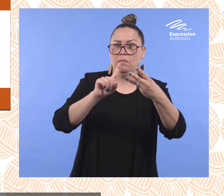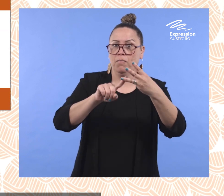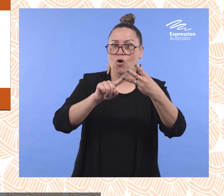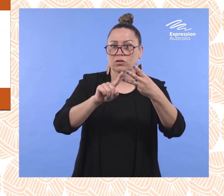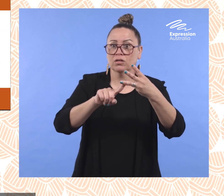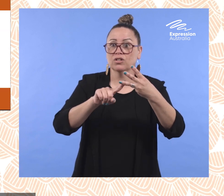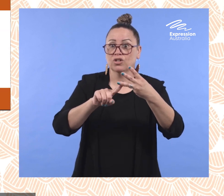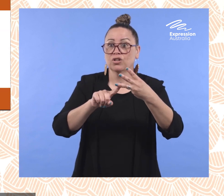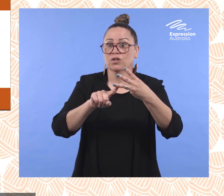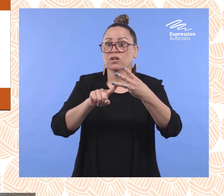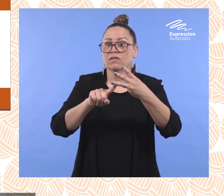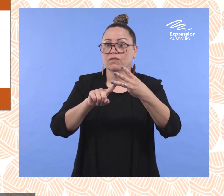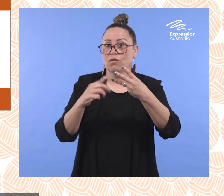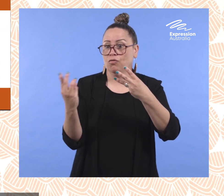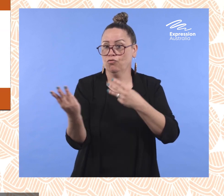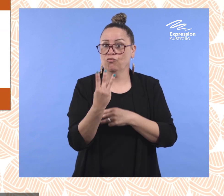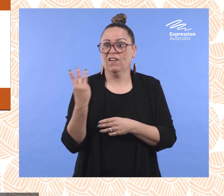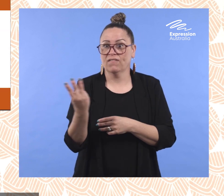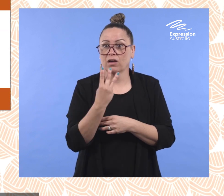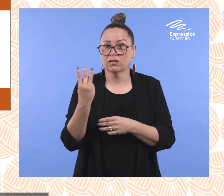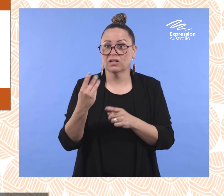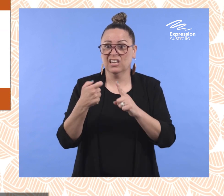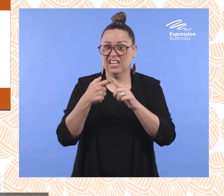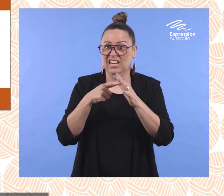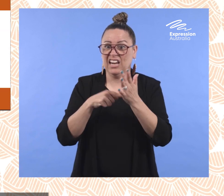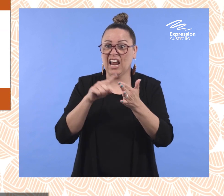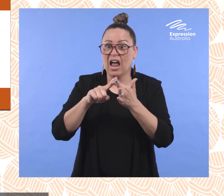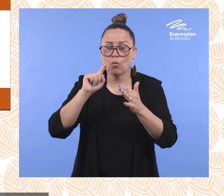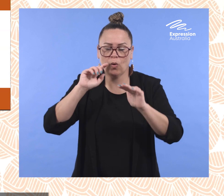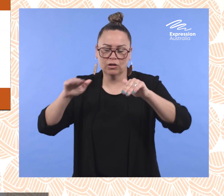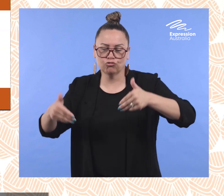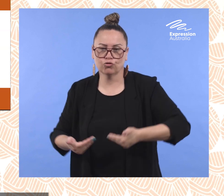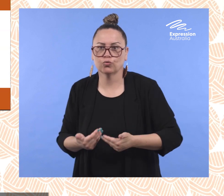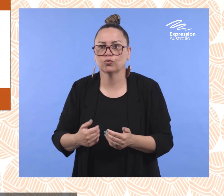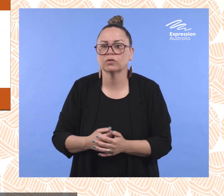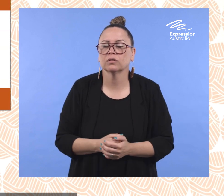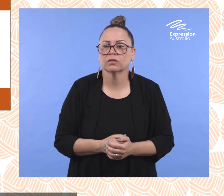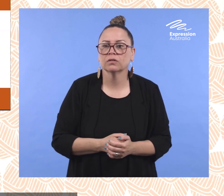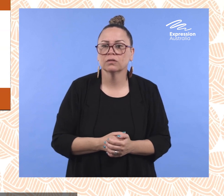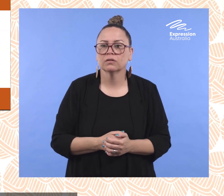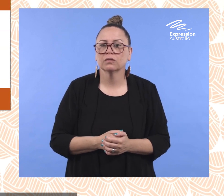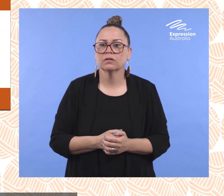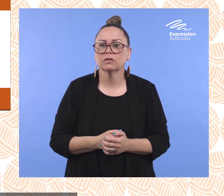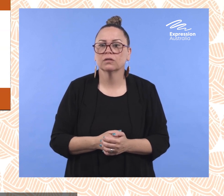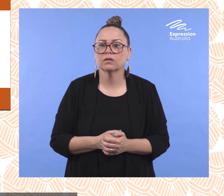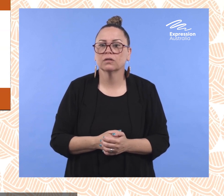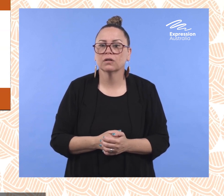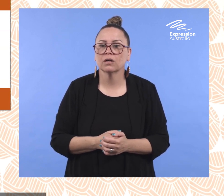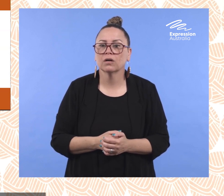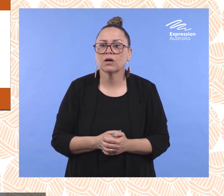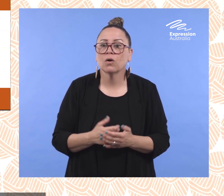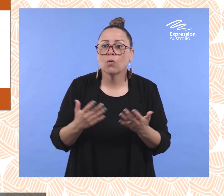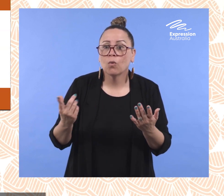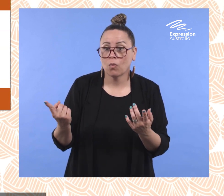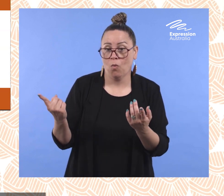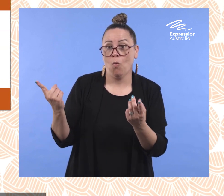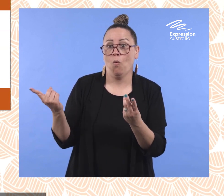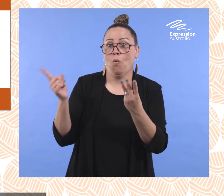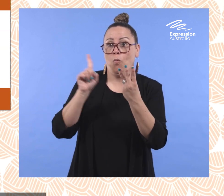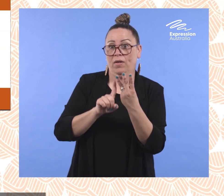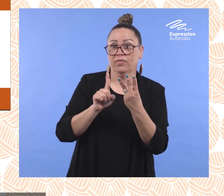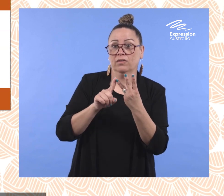has popped in, Aunty Munya. Yes, to get in. Kate, who will introduce while I'm making her a co-host. Could you